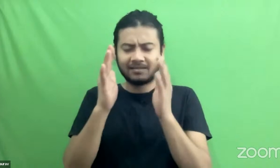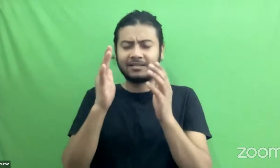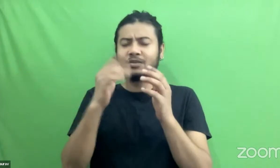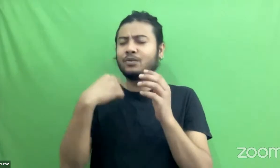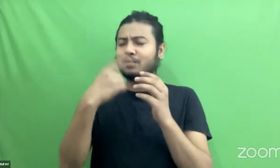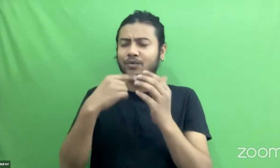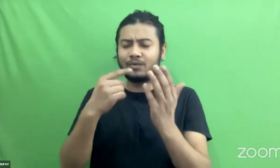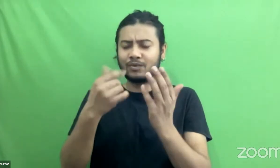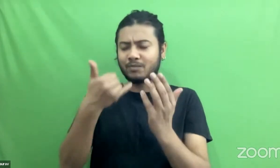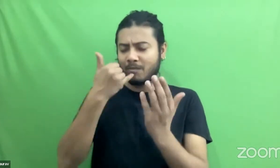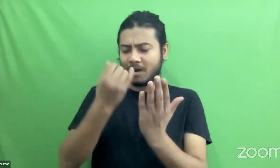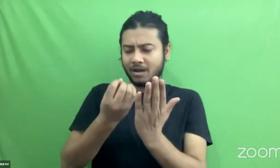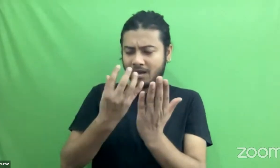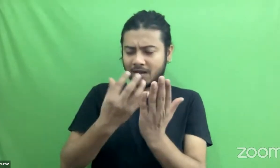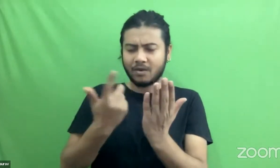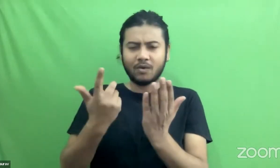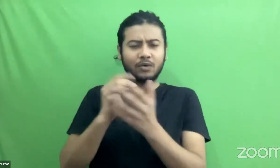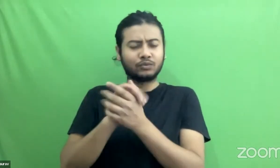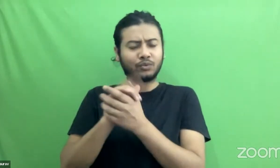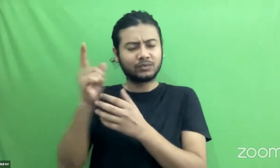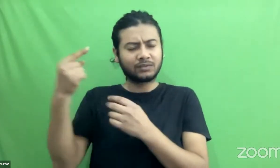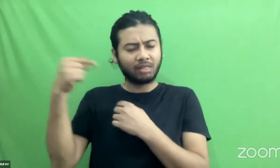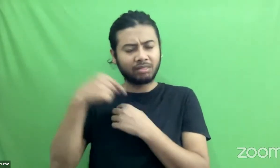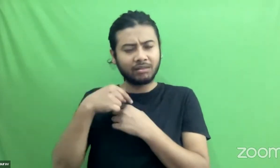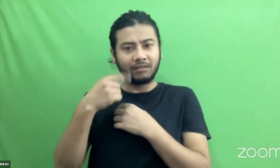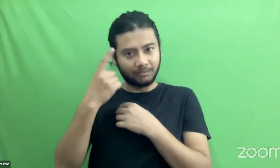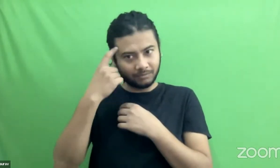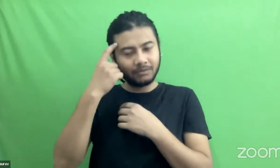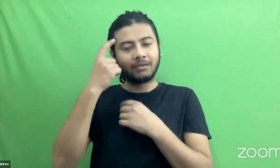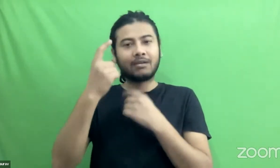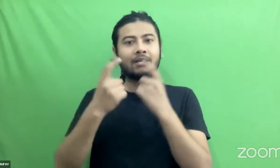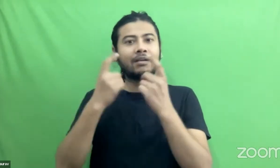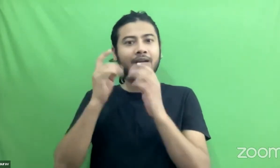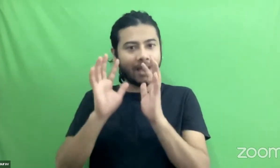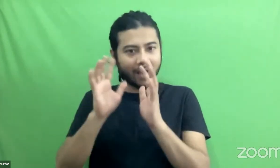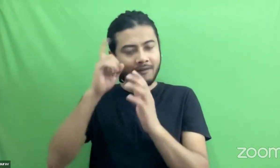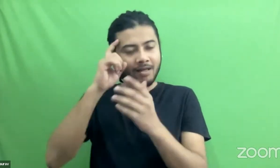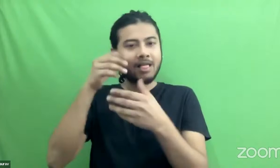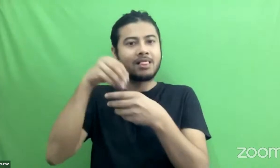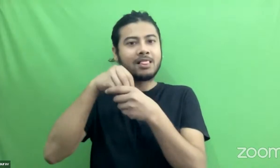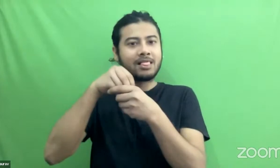if we chant Panchatattva mantra before chanting, then the Panchatattva